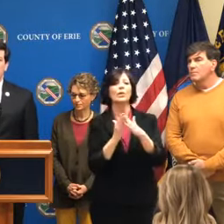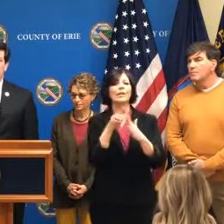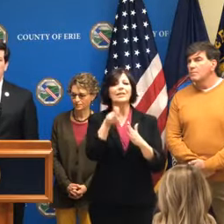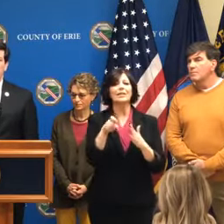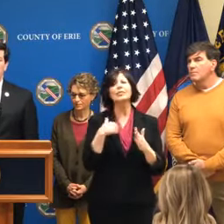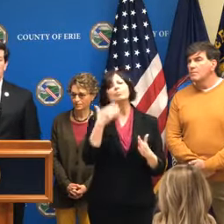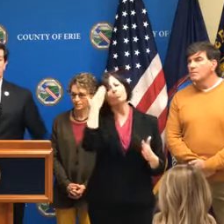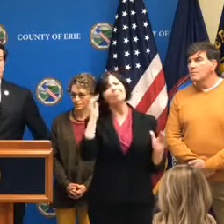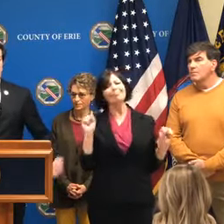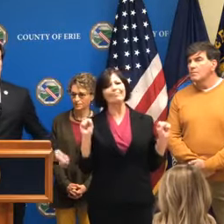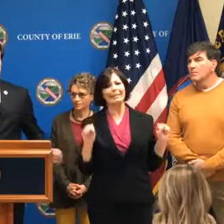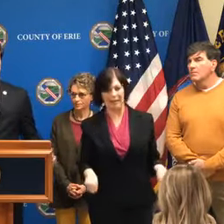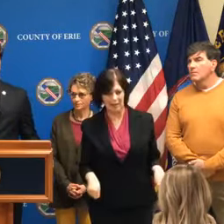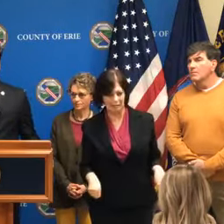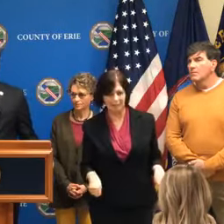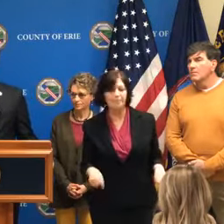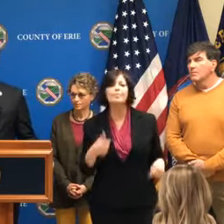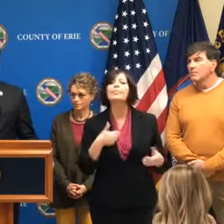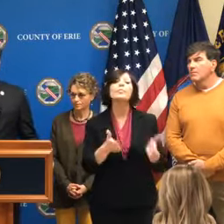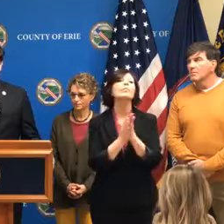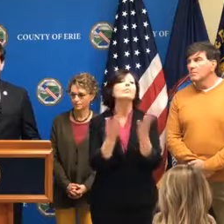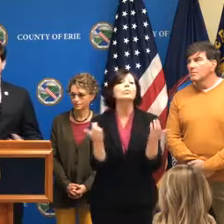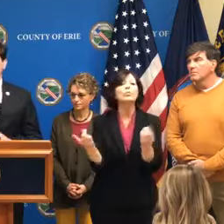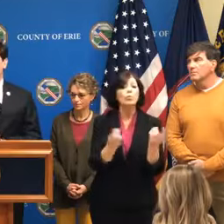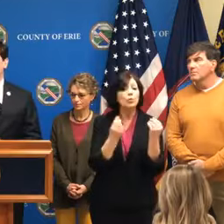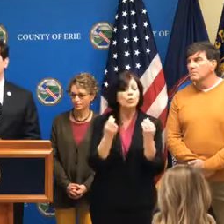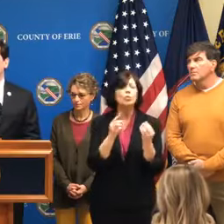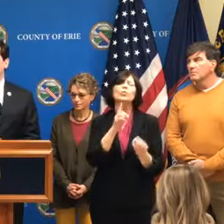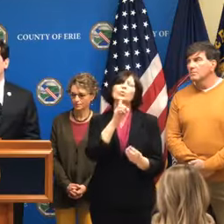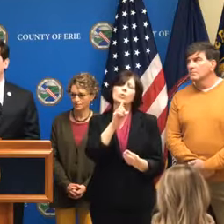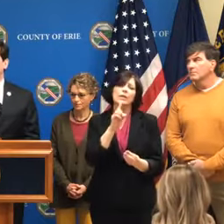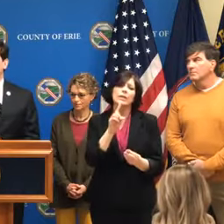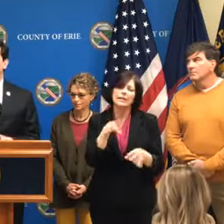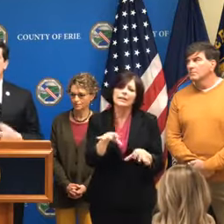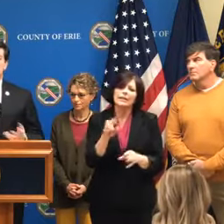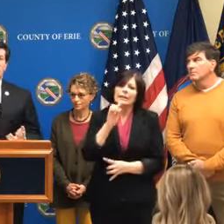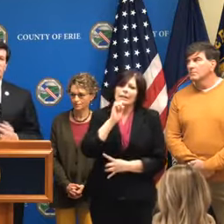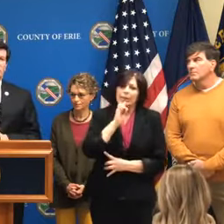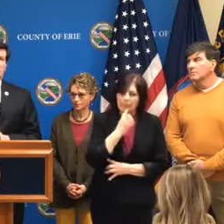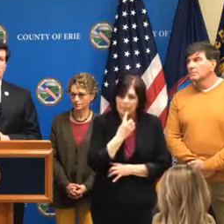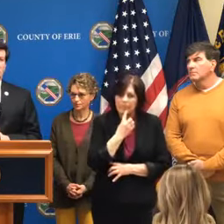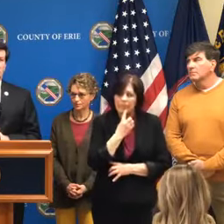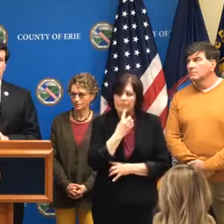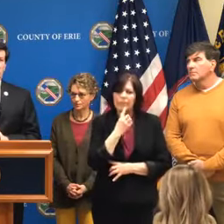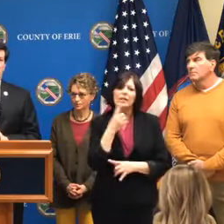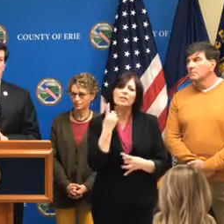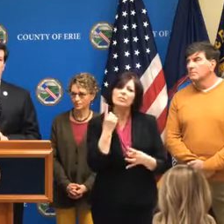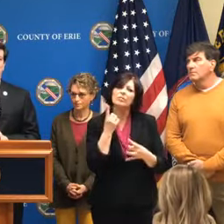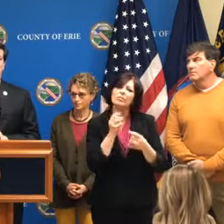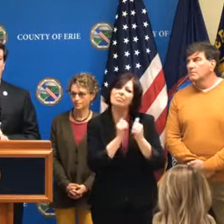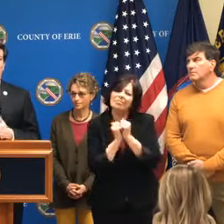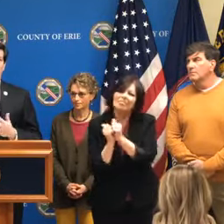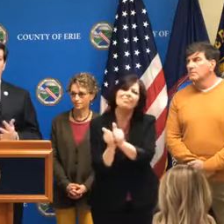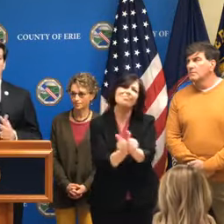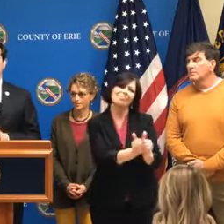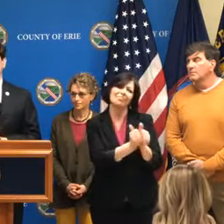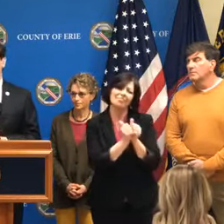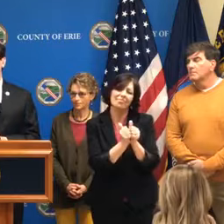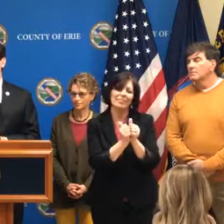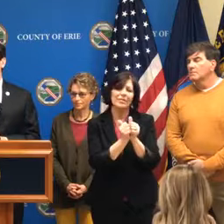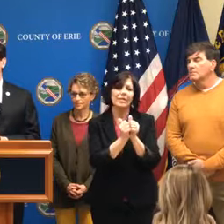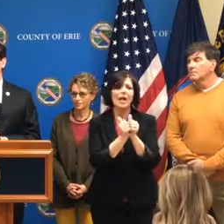do it again. I'm asking for everyone to truly take this seriously and to be in solidarity with each other, because one way